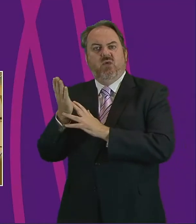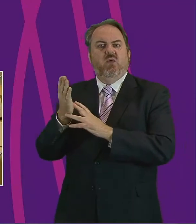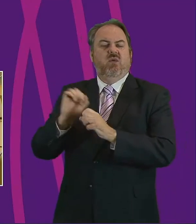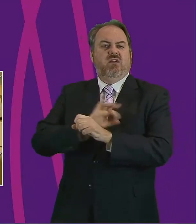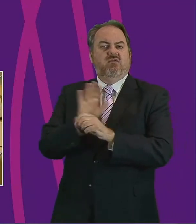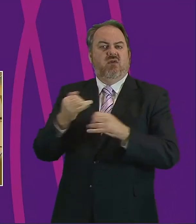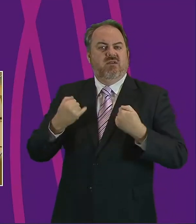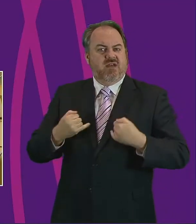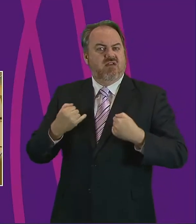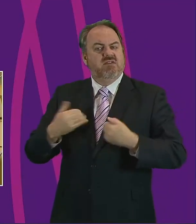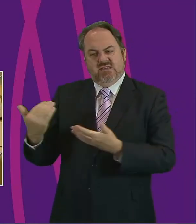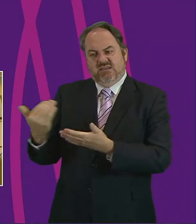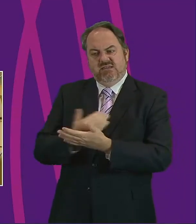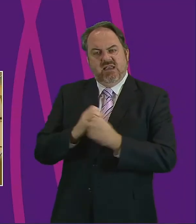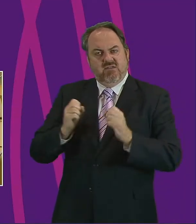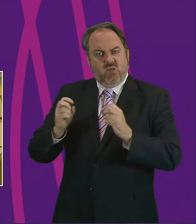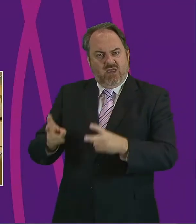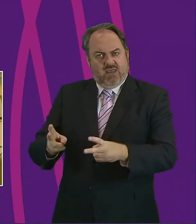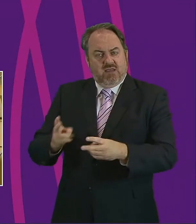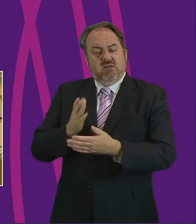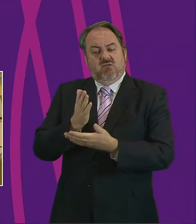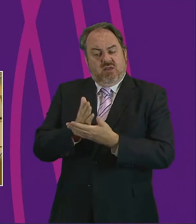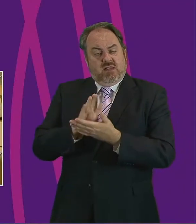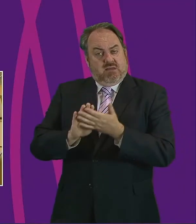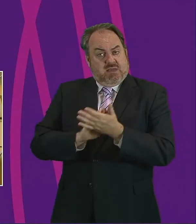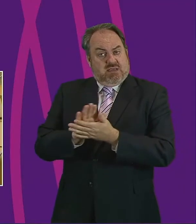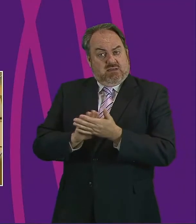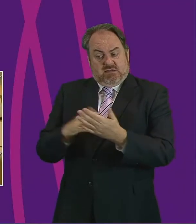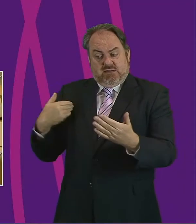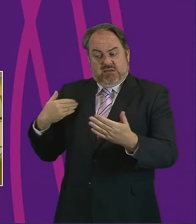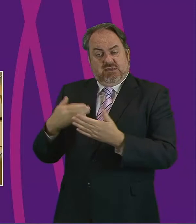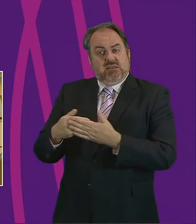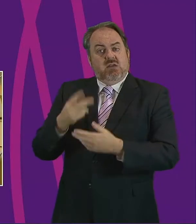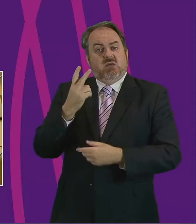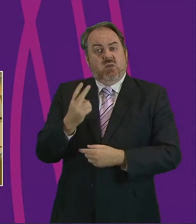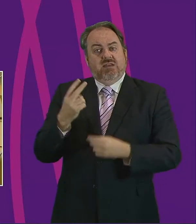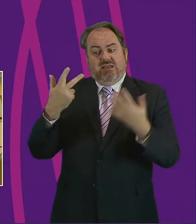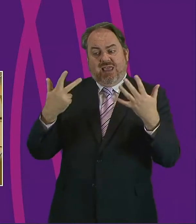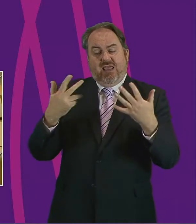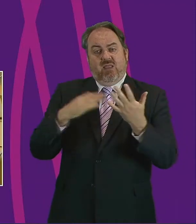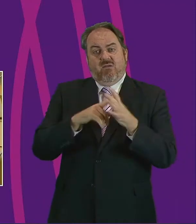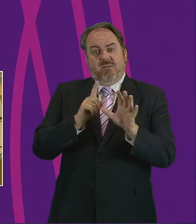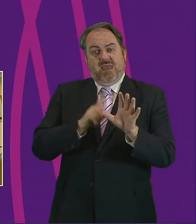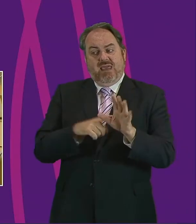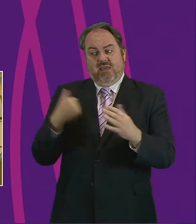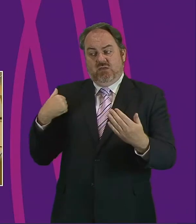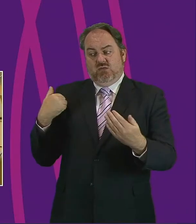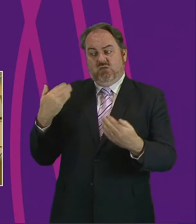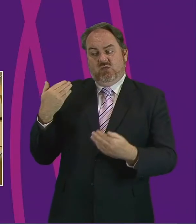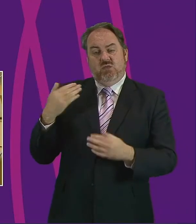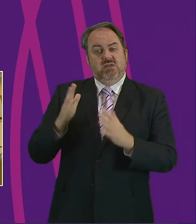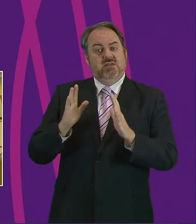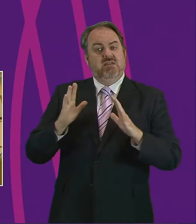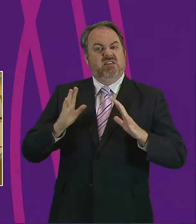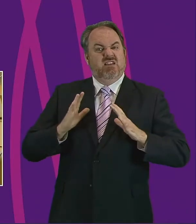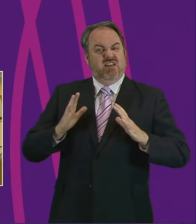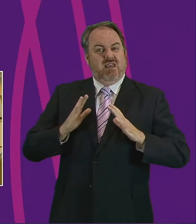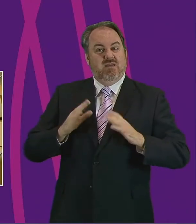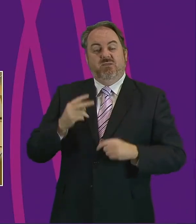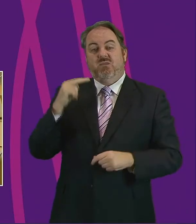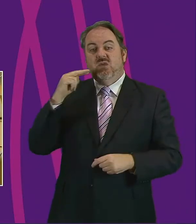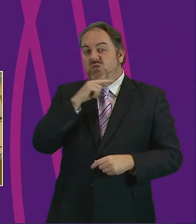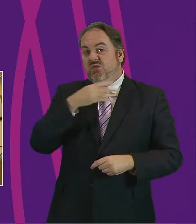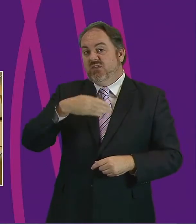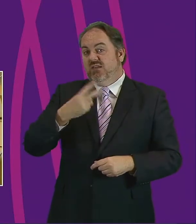further data on that system, and it shows that since 28th of May up until last Sunday, 992 cases were reported in which